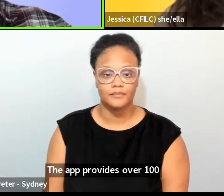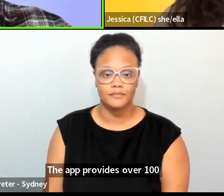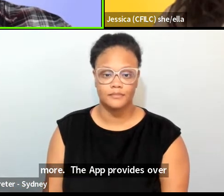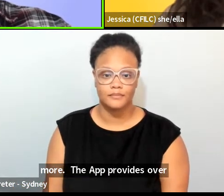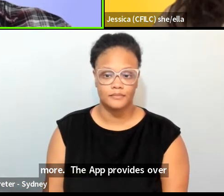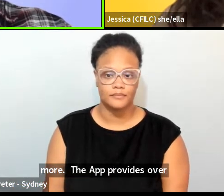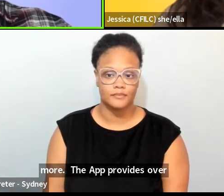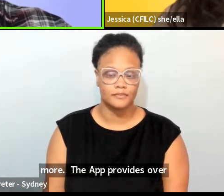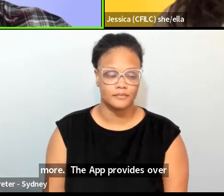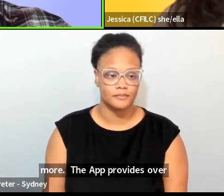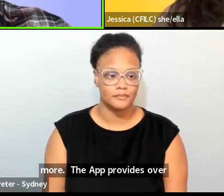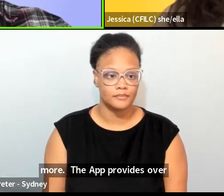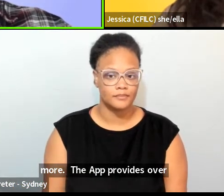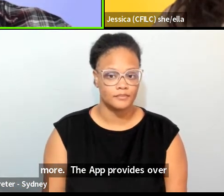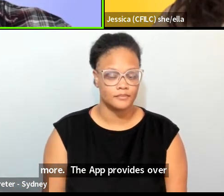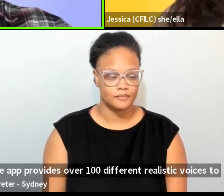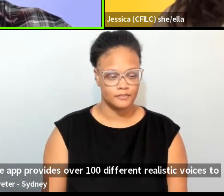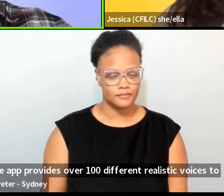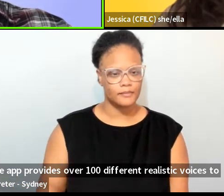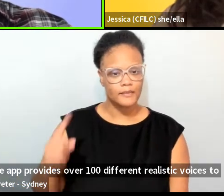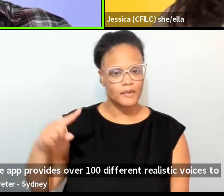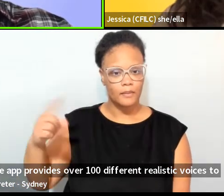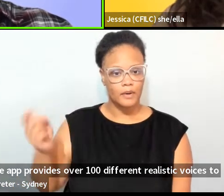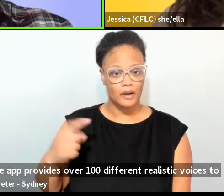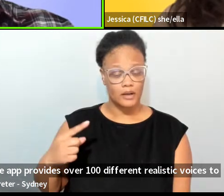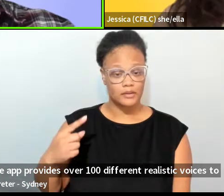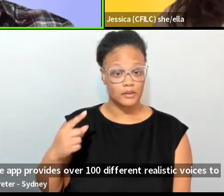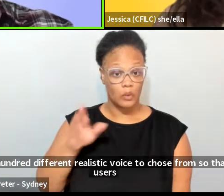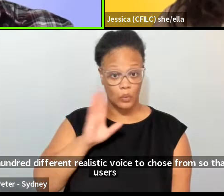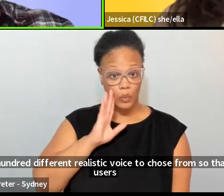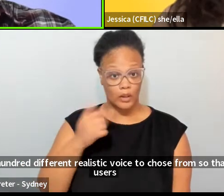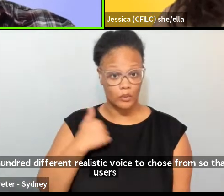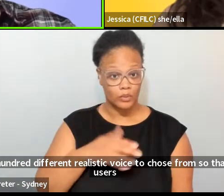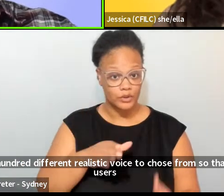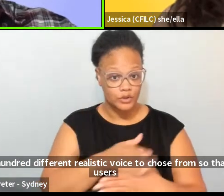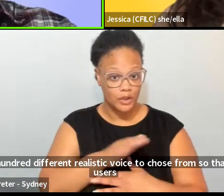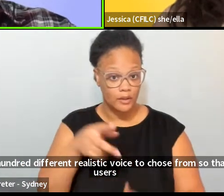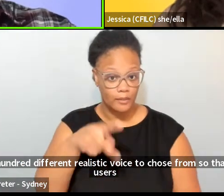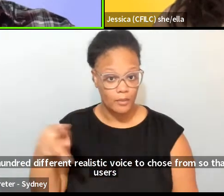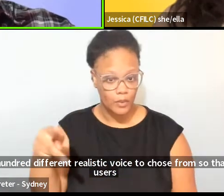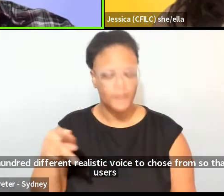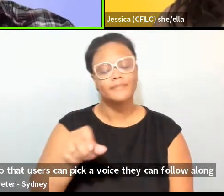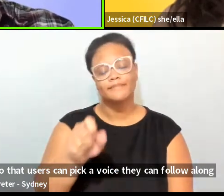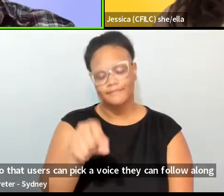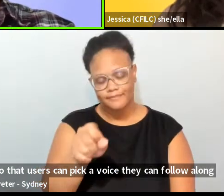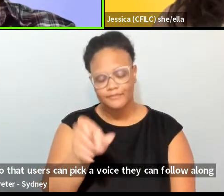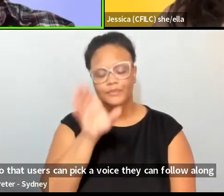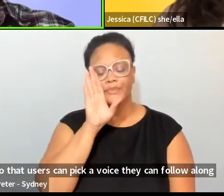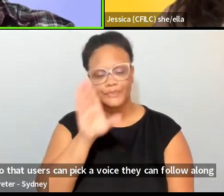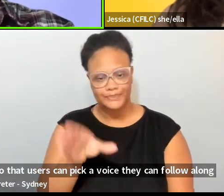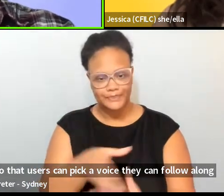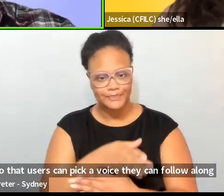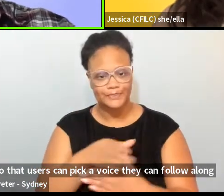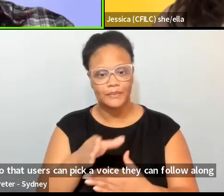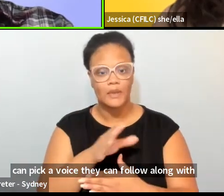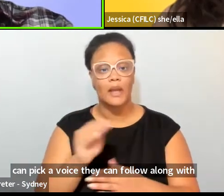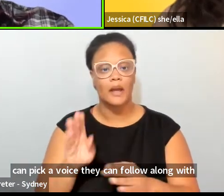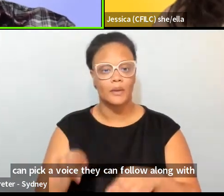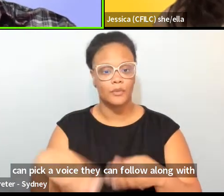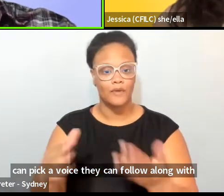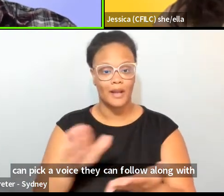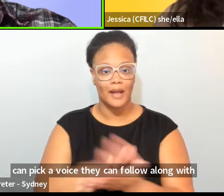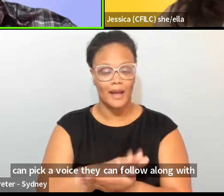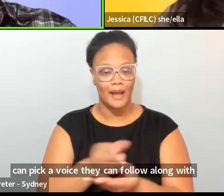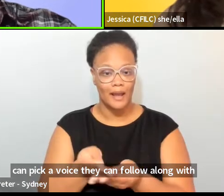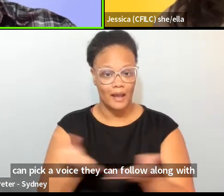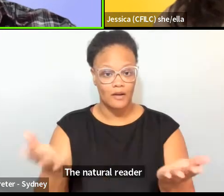So someone asked if we will be sharing the PowerPoint. Yes, we will be sharing the PowerPoint, and we will be providing a handout for